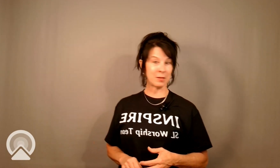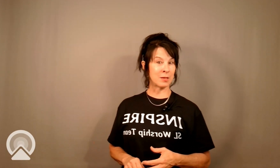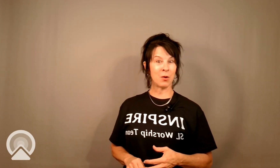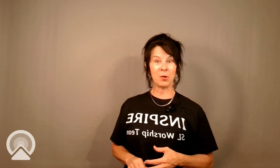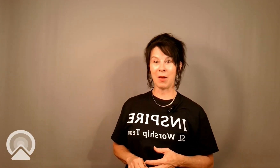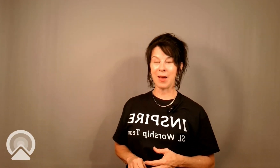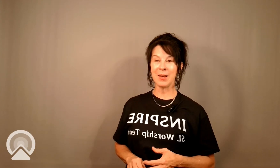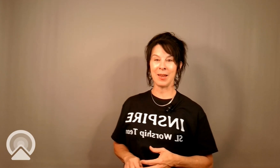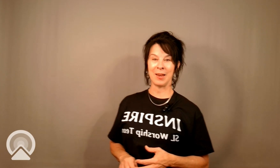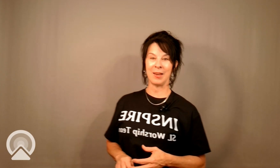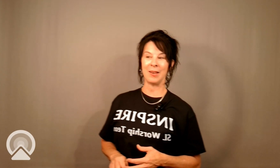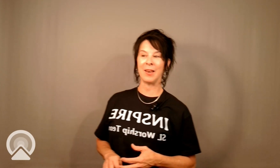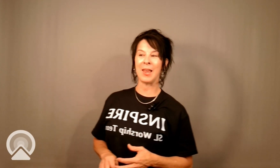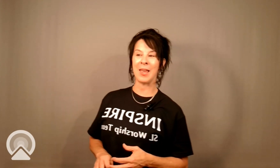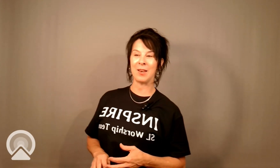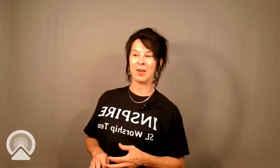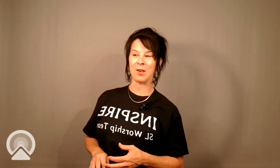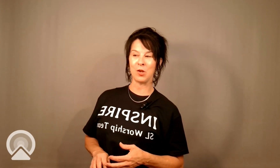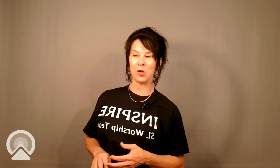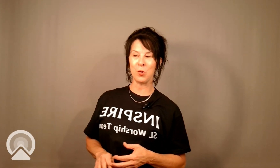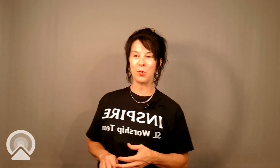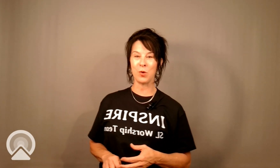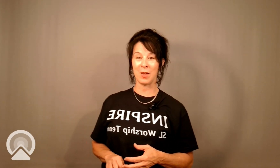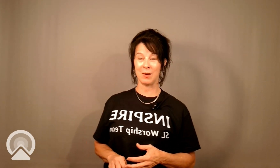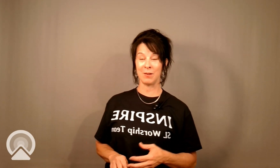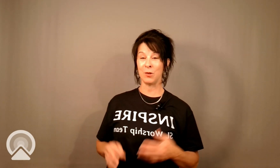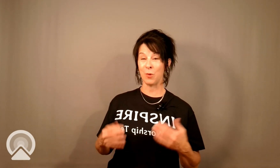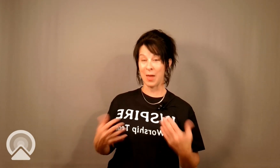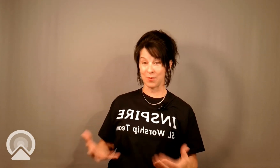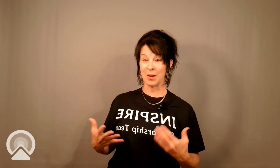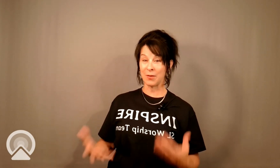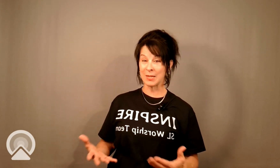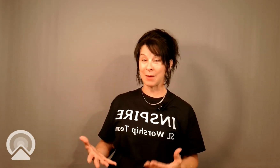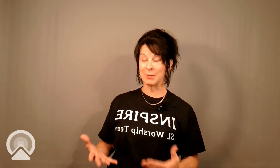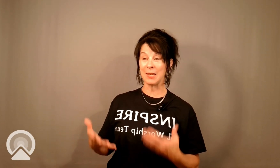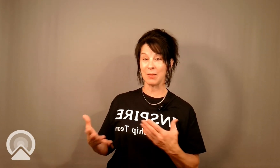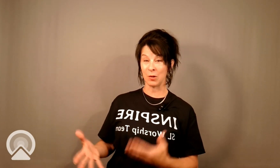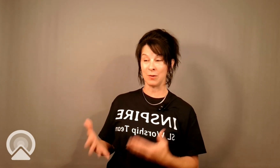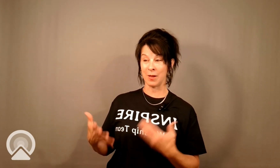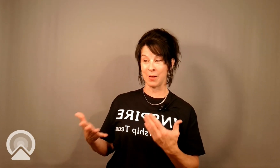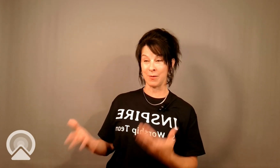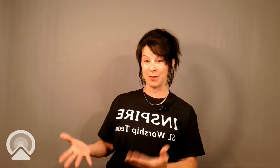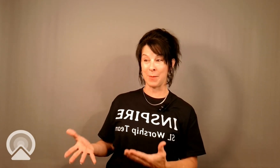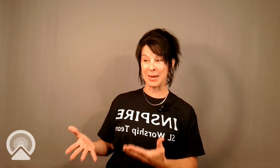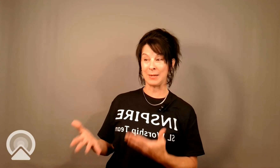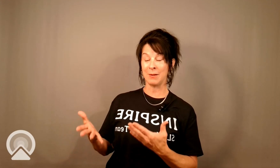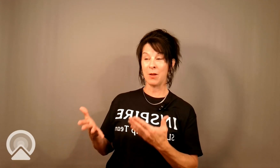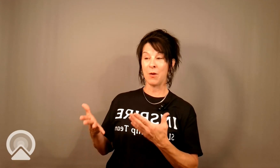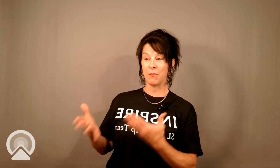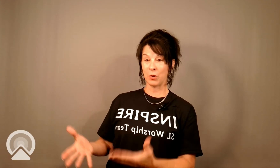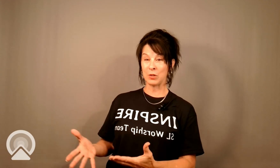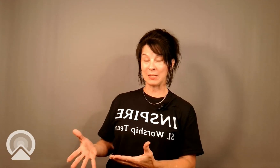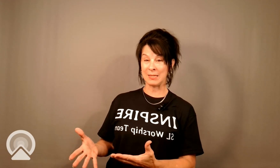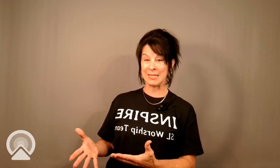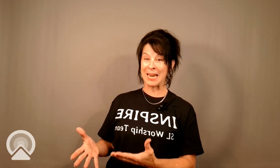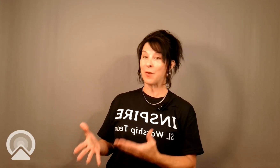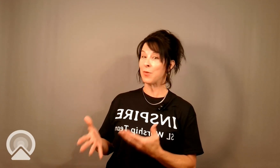a whole lot and you have enough time to get the main verses down that are